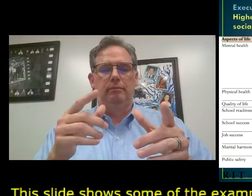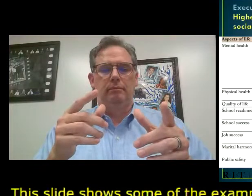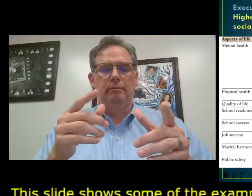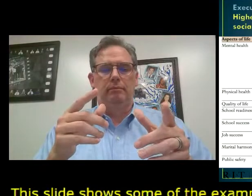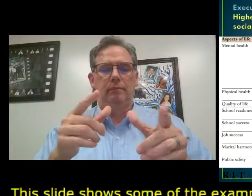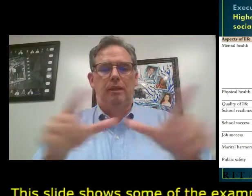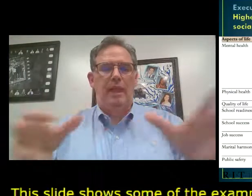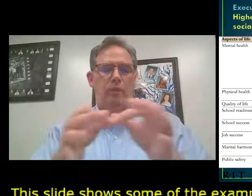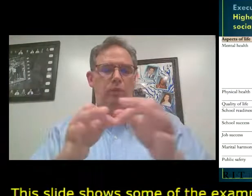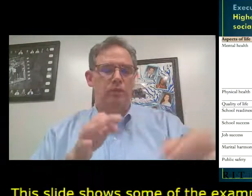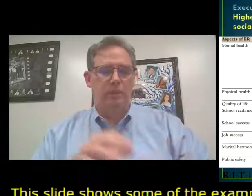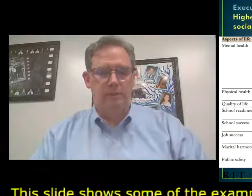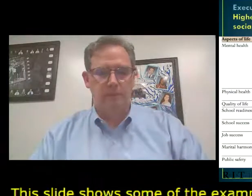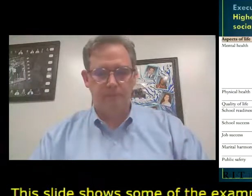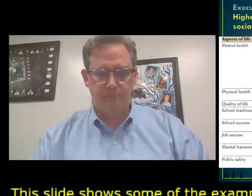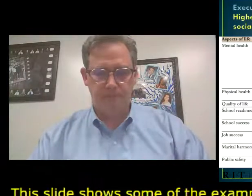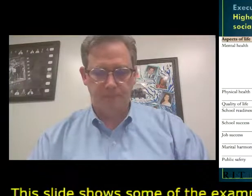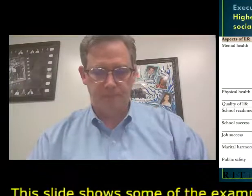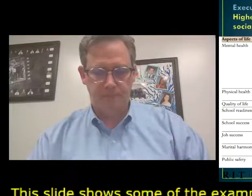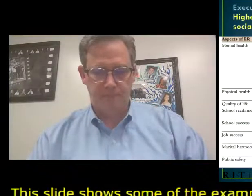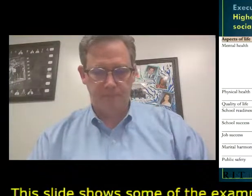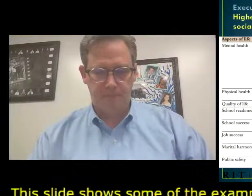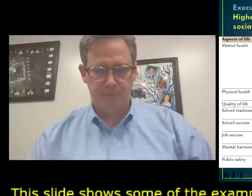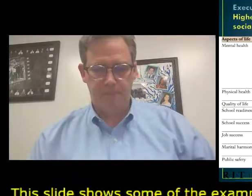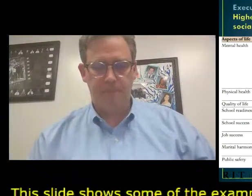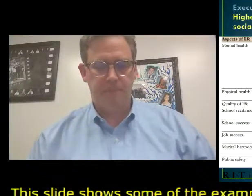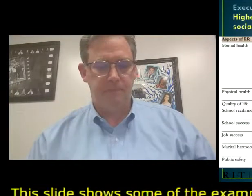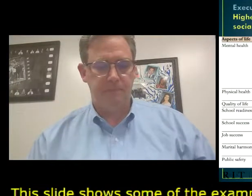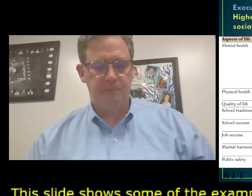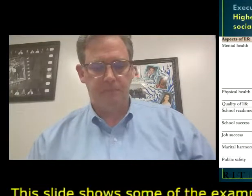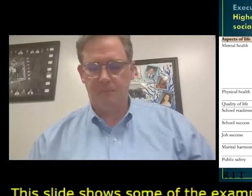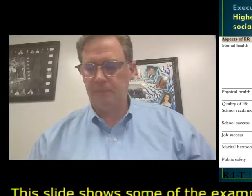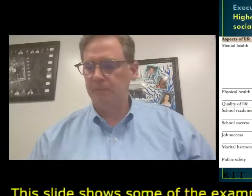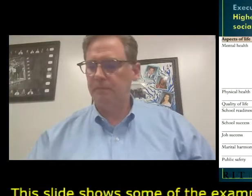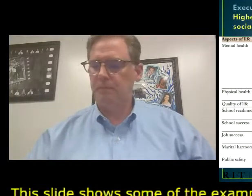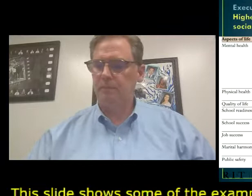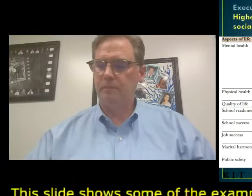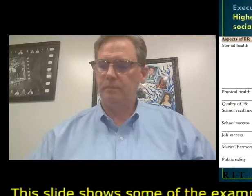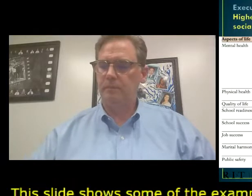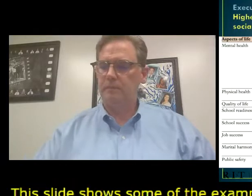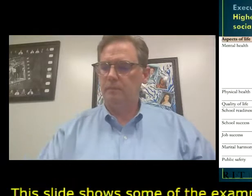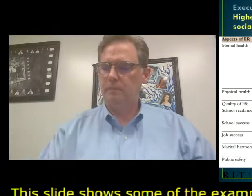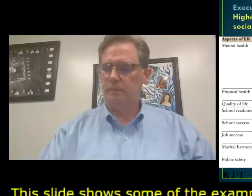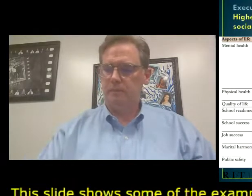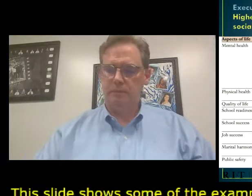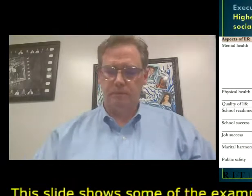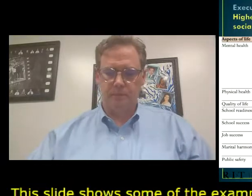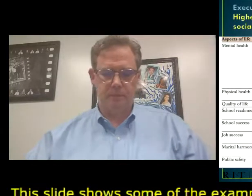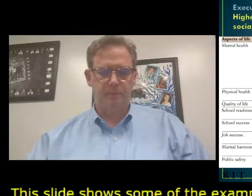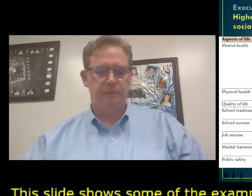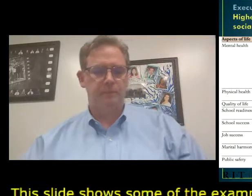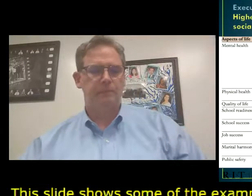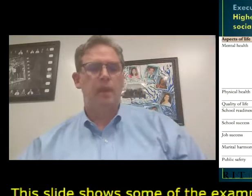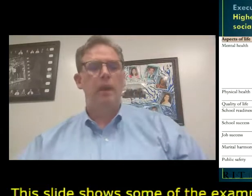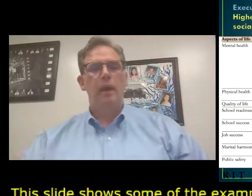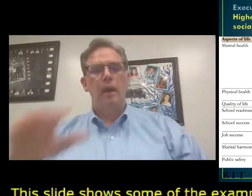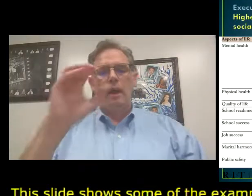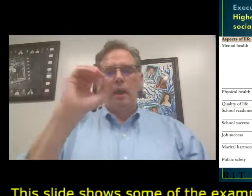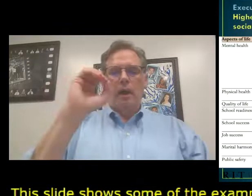These are all the things that are impacted by language deprivation and language delays.